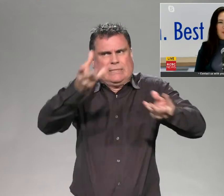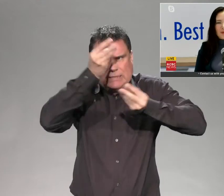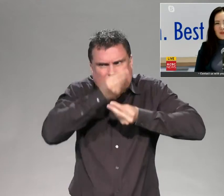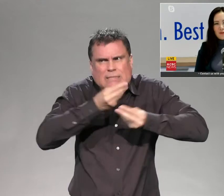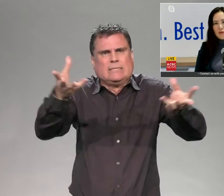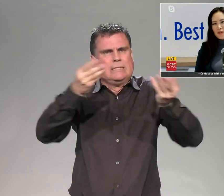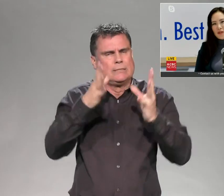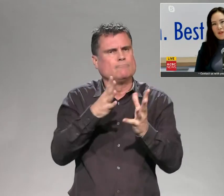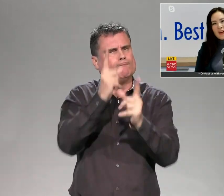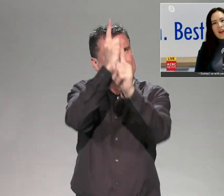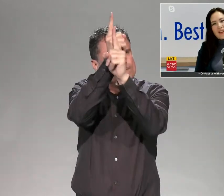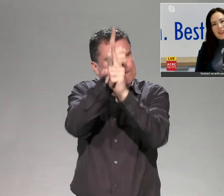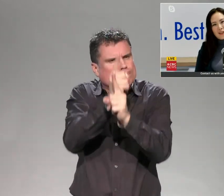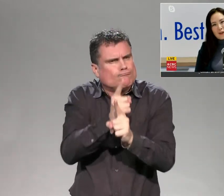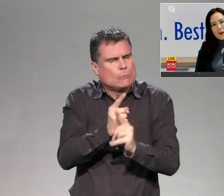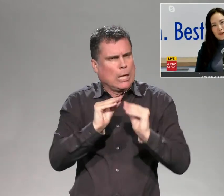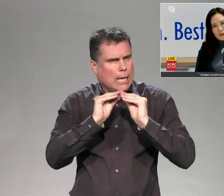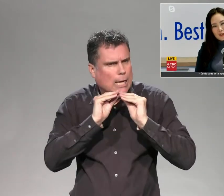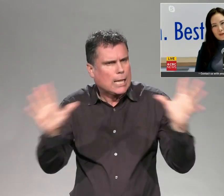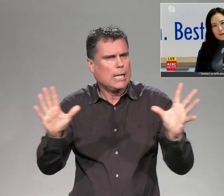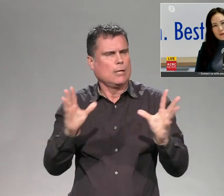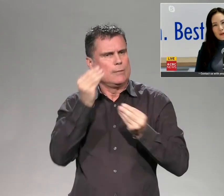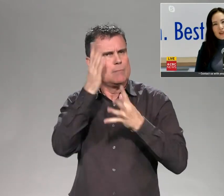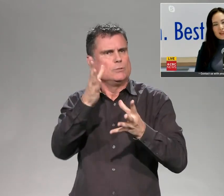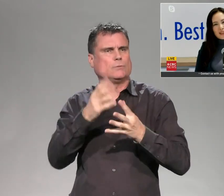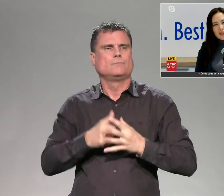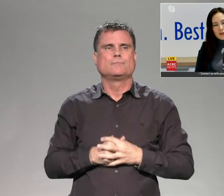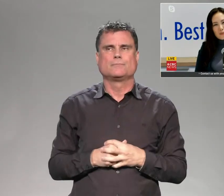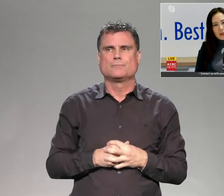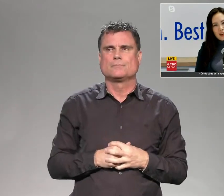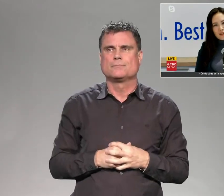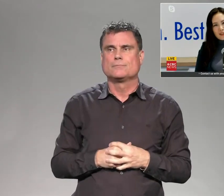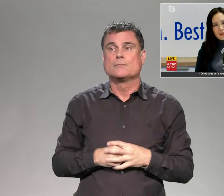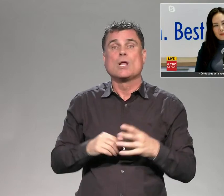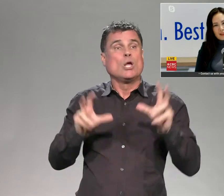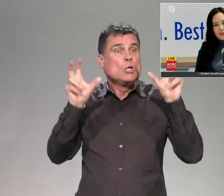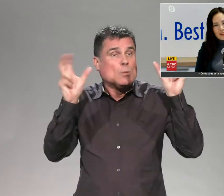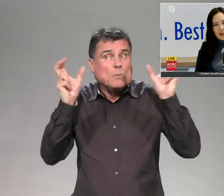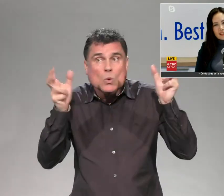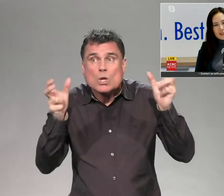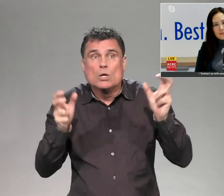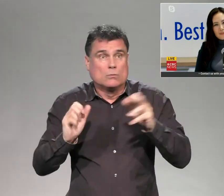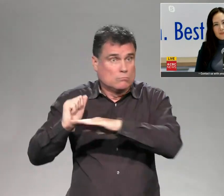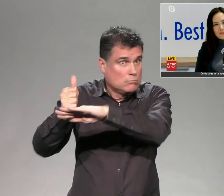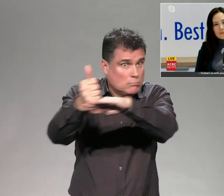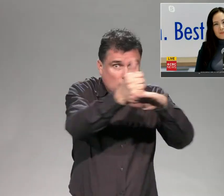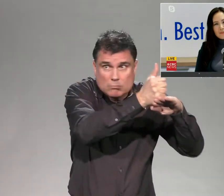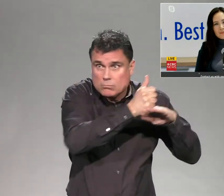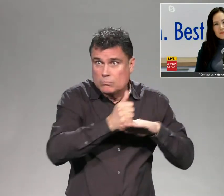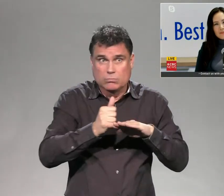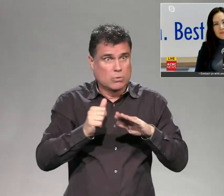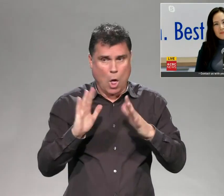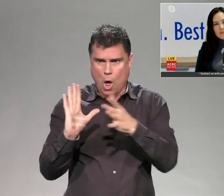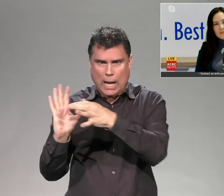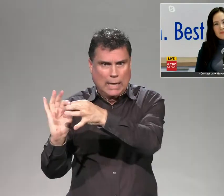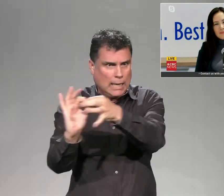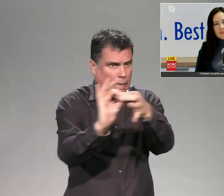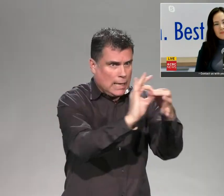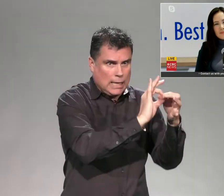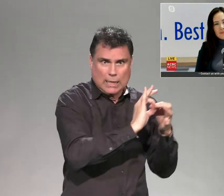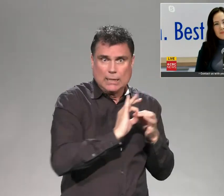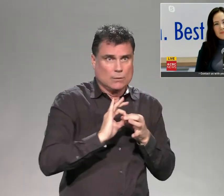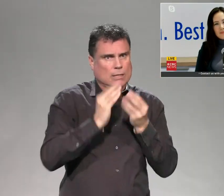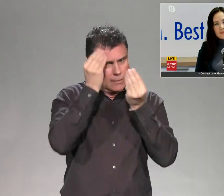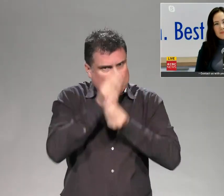the computers infrastructure, and they need to talk to each other. So that's another big area that we look at. All right, Dr. Lee, thank you very